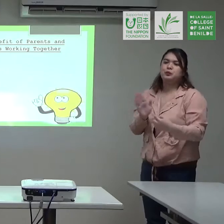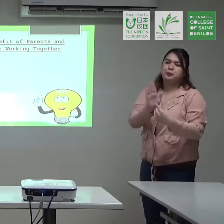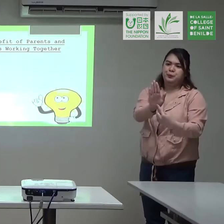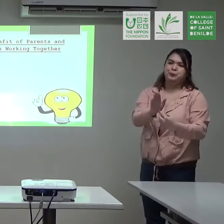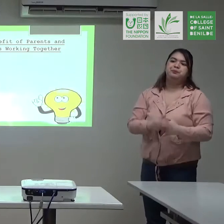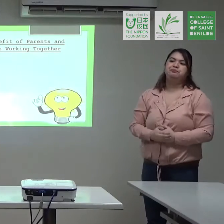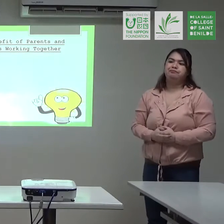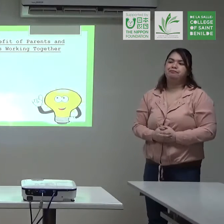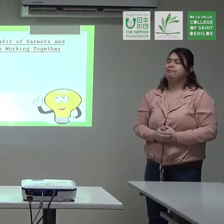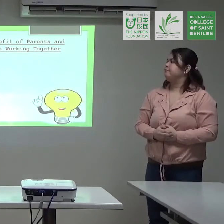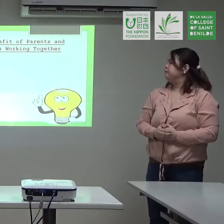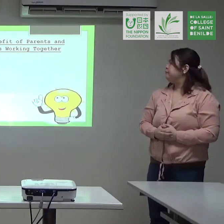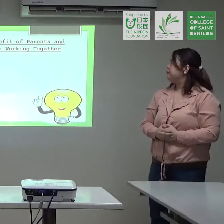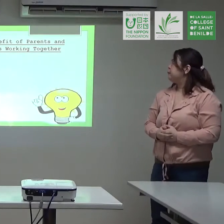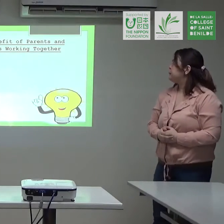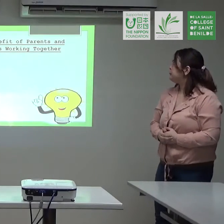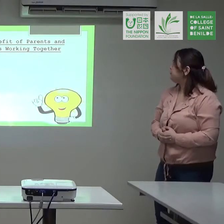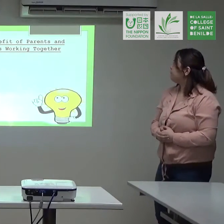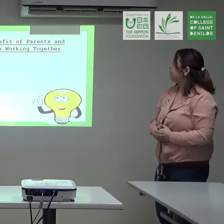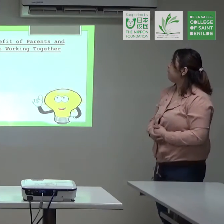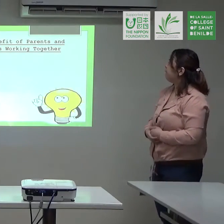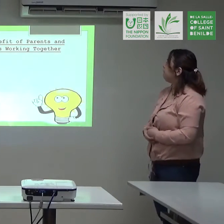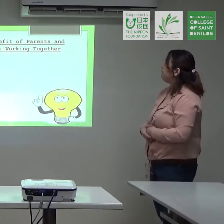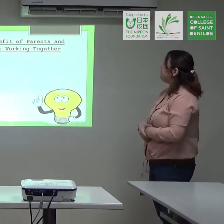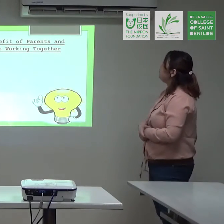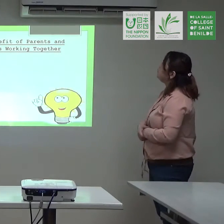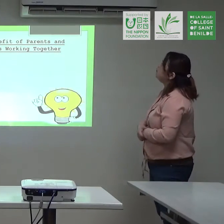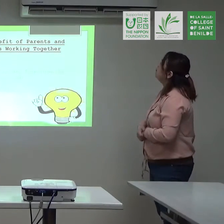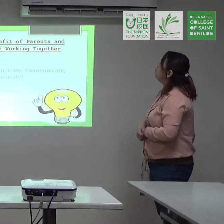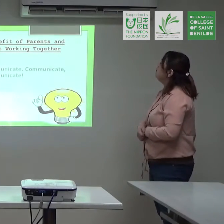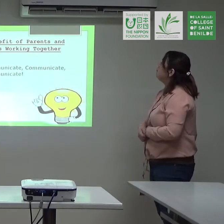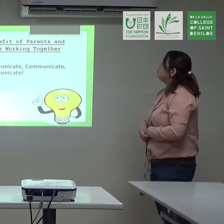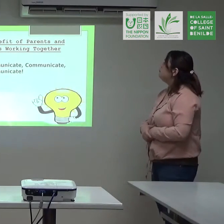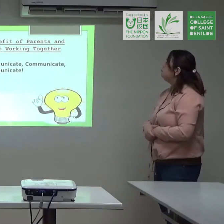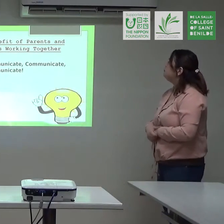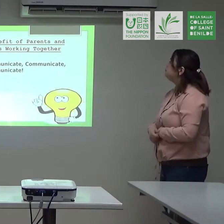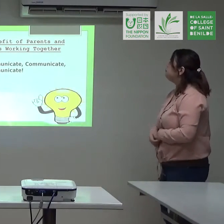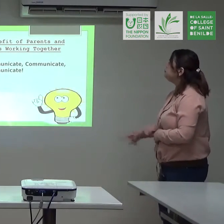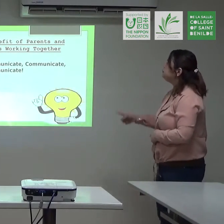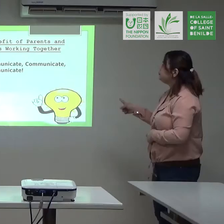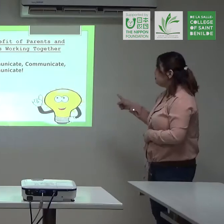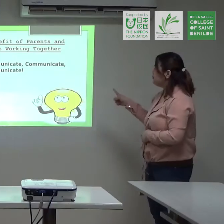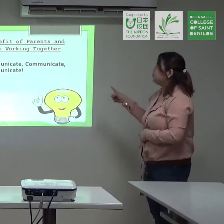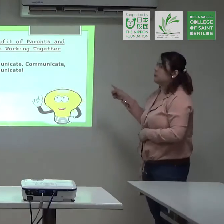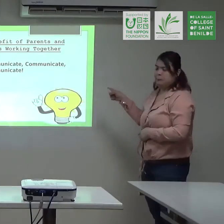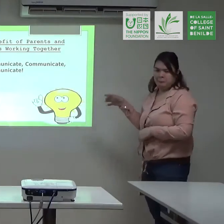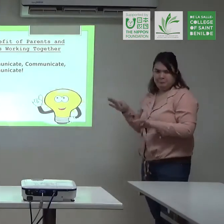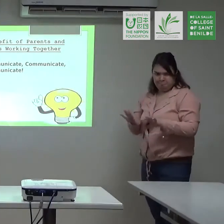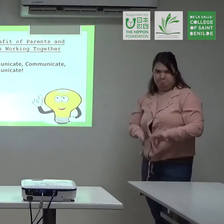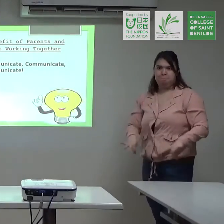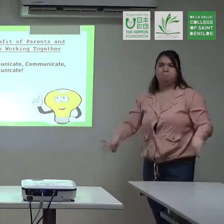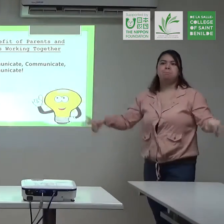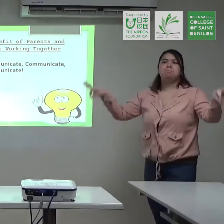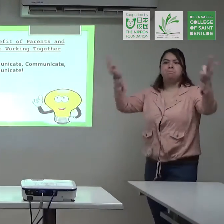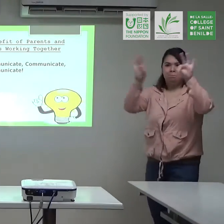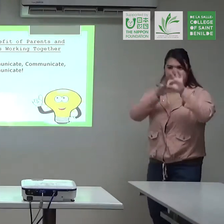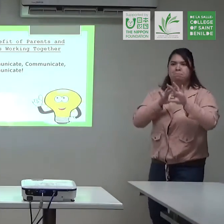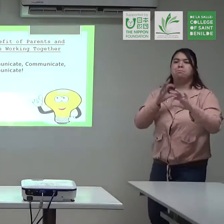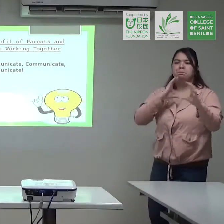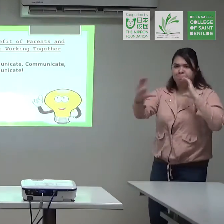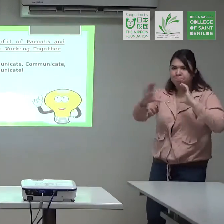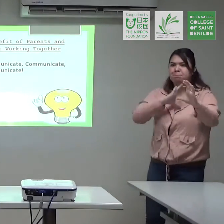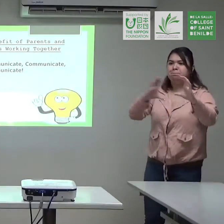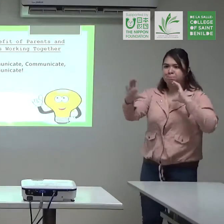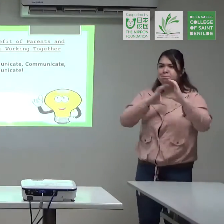The benefit of parents and teachers working together. Anong sabi? Communicate, communicate,